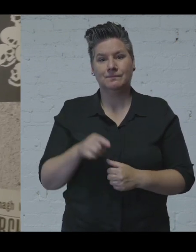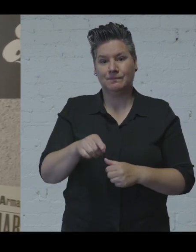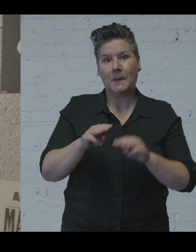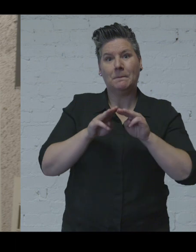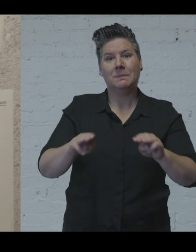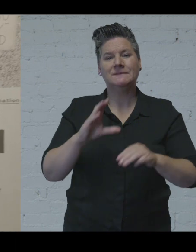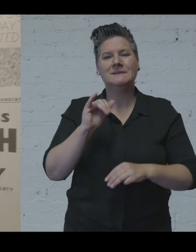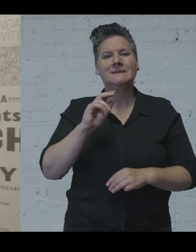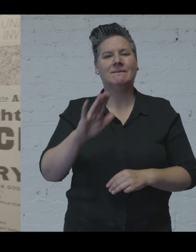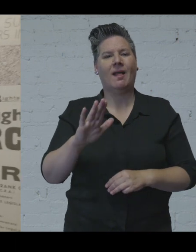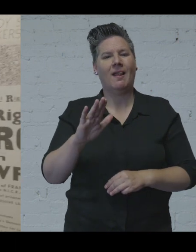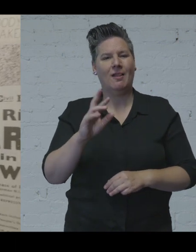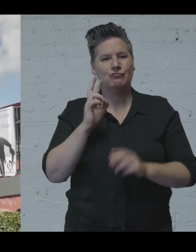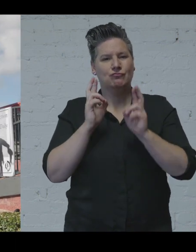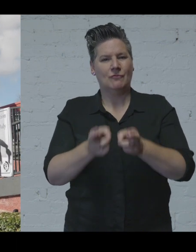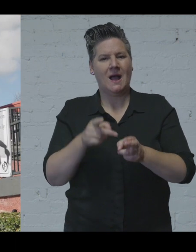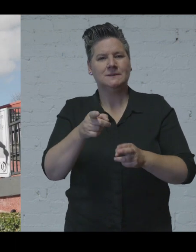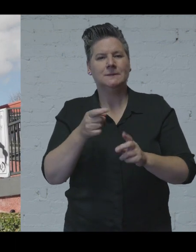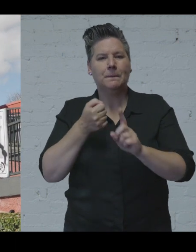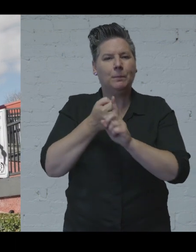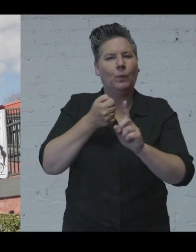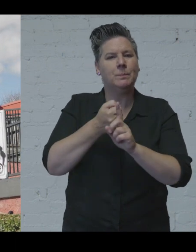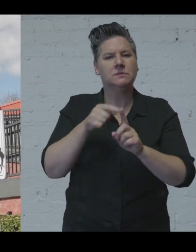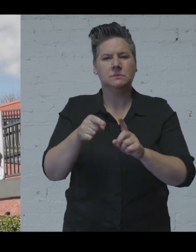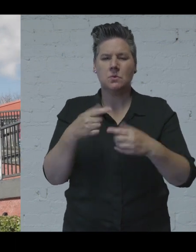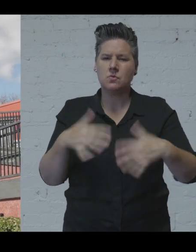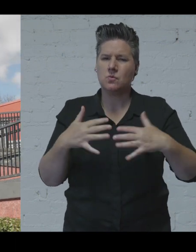how the peaceful civil rights movement was met with violence,